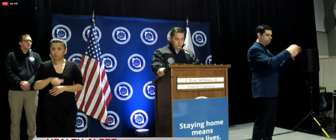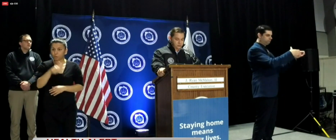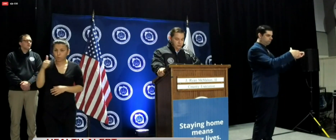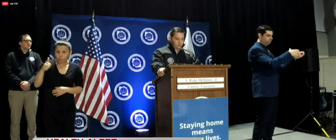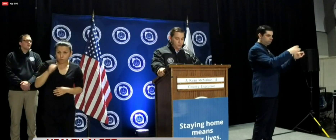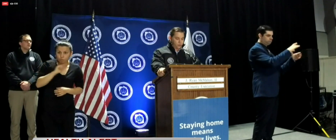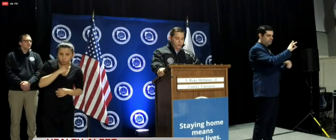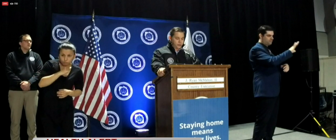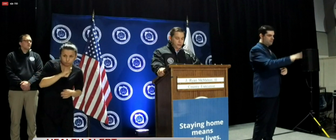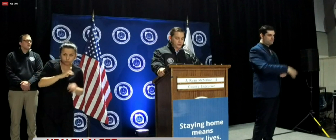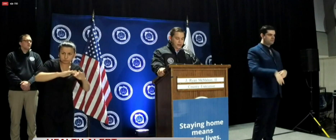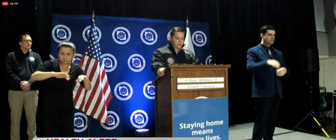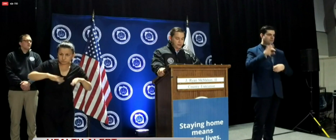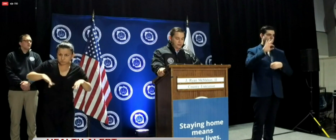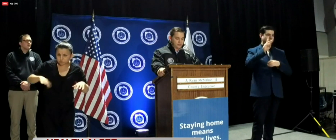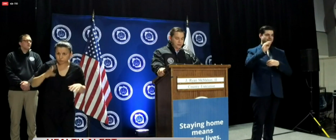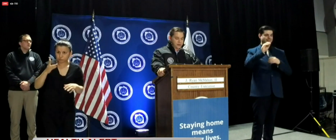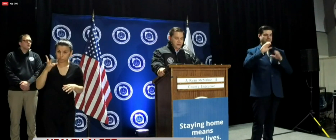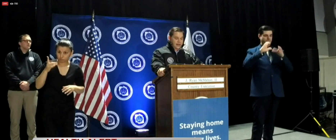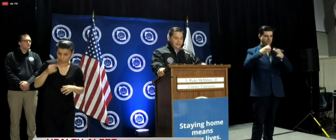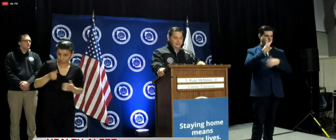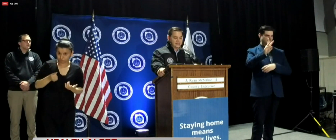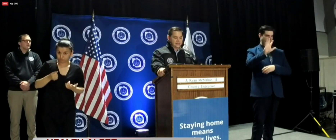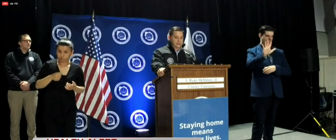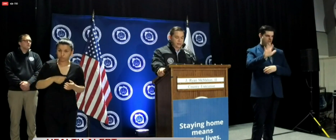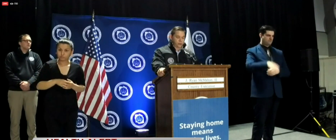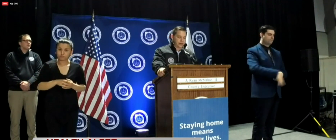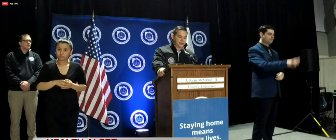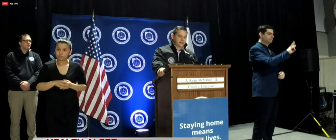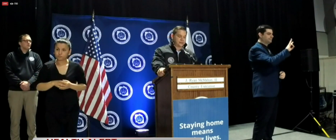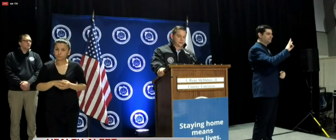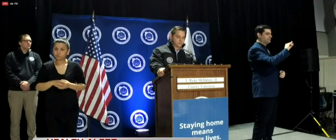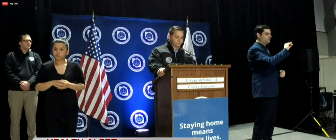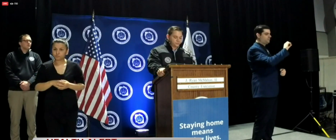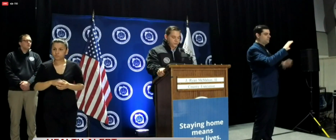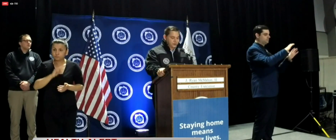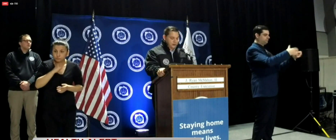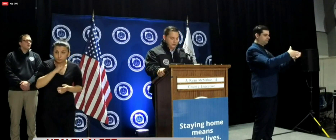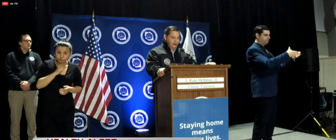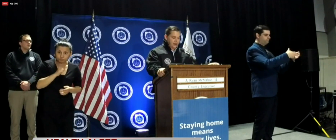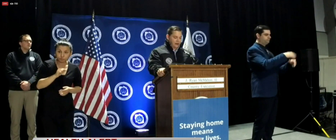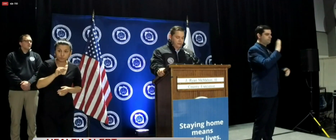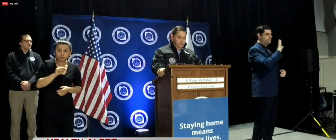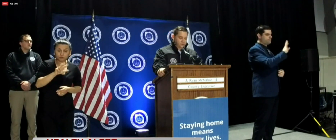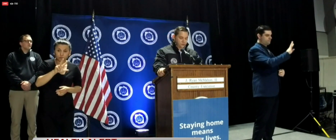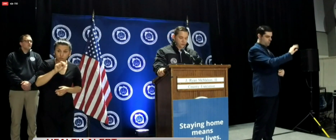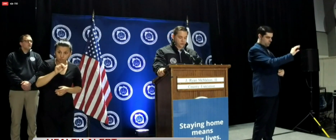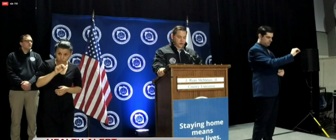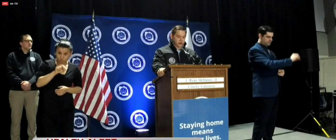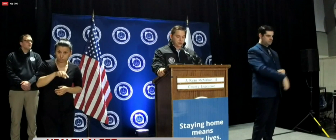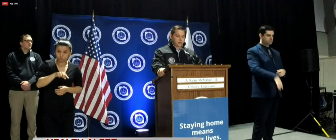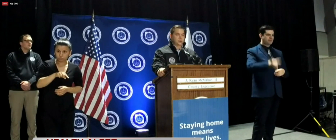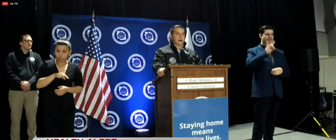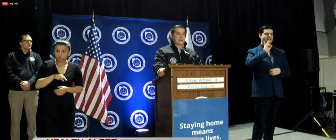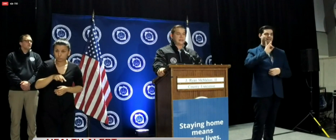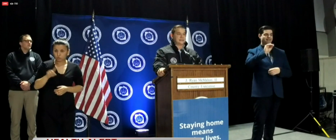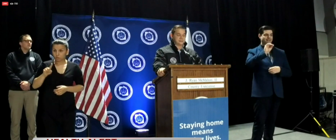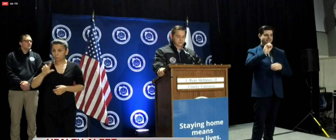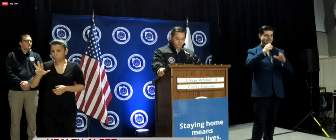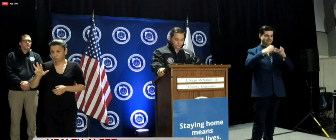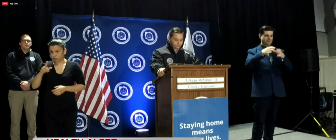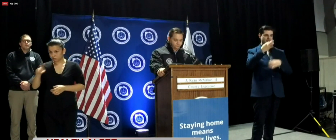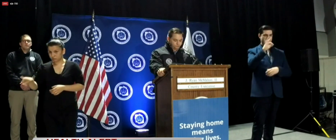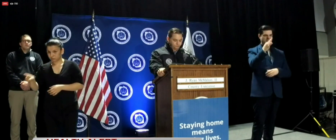60s, 40 in their 70s, 19 in their 80s, and 5 individuals are in their